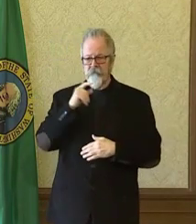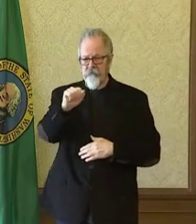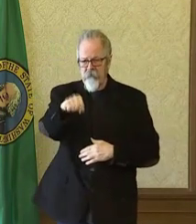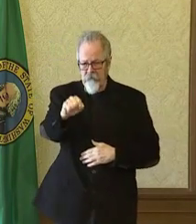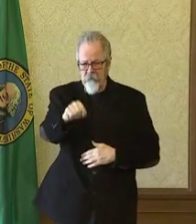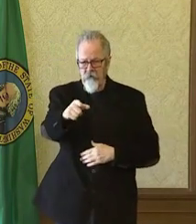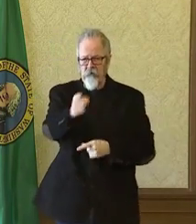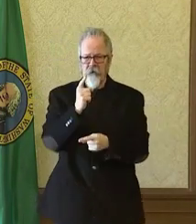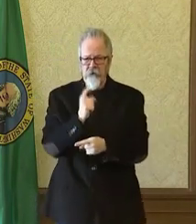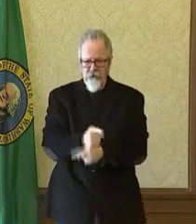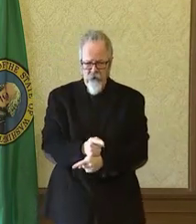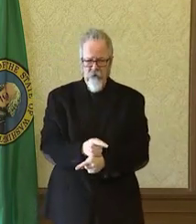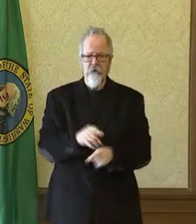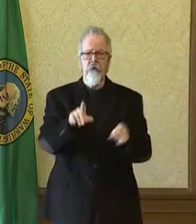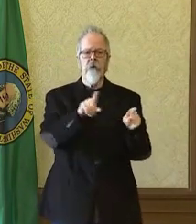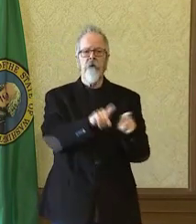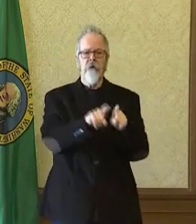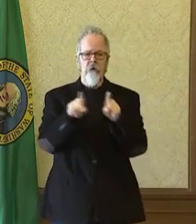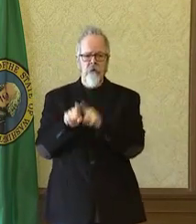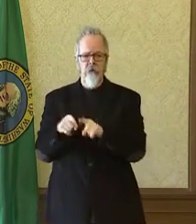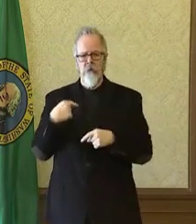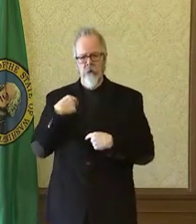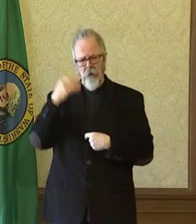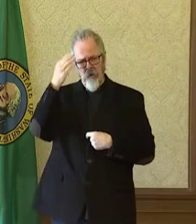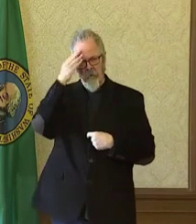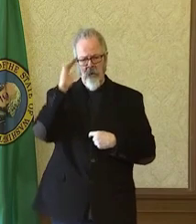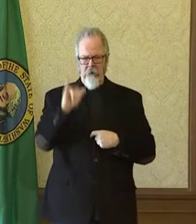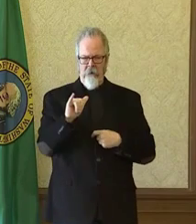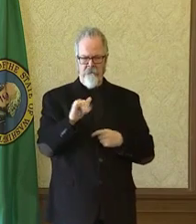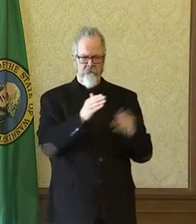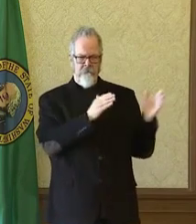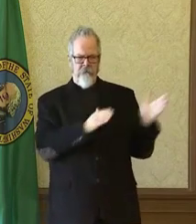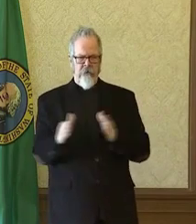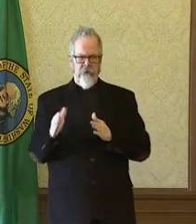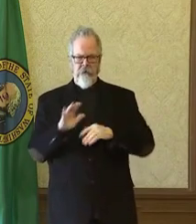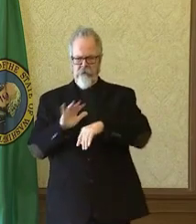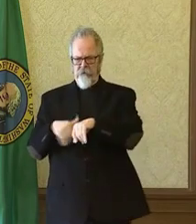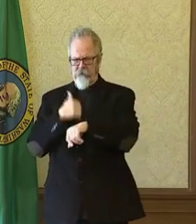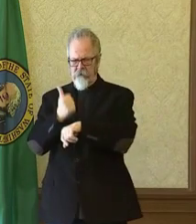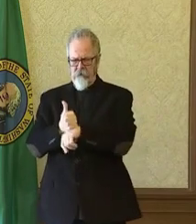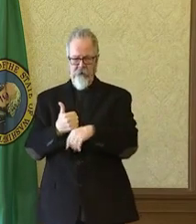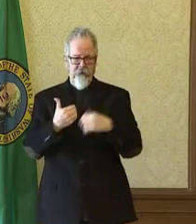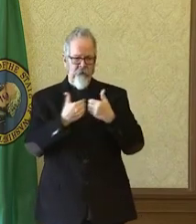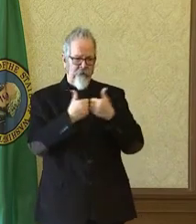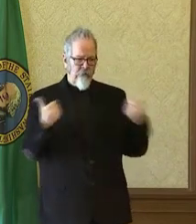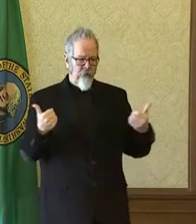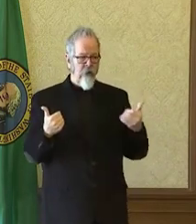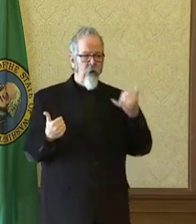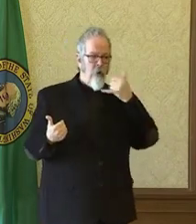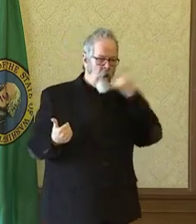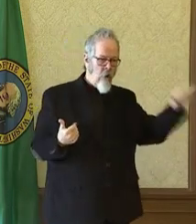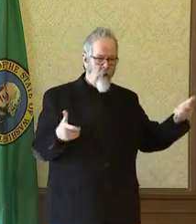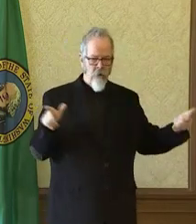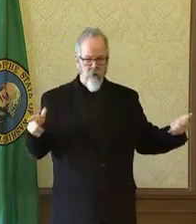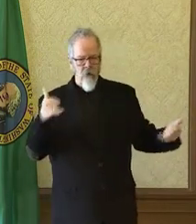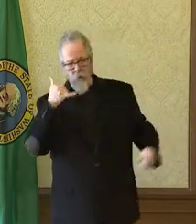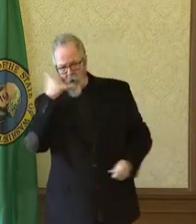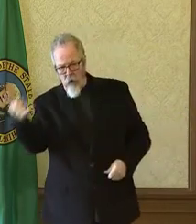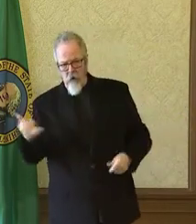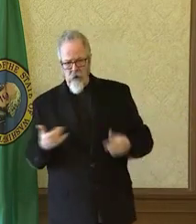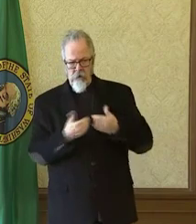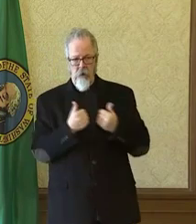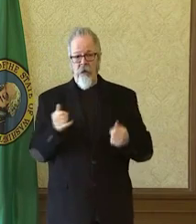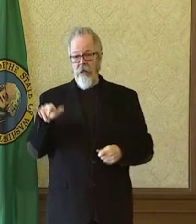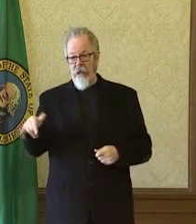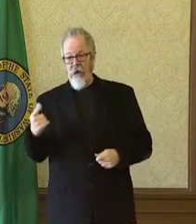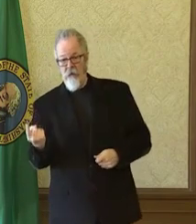questions answered so that we could free up other resources for people who actually wanted to make an application. We think that's going to